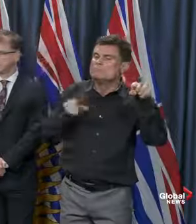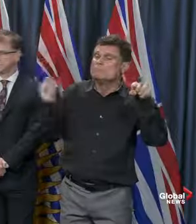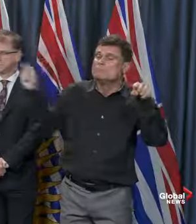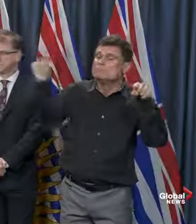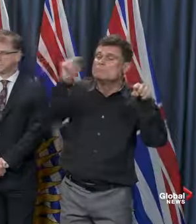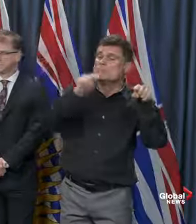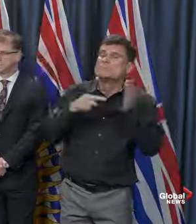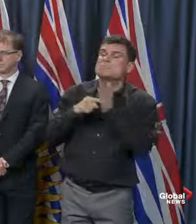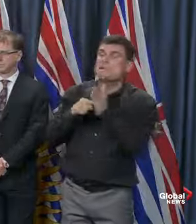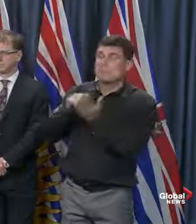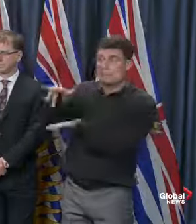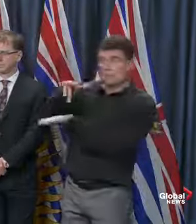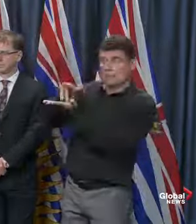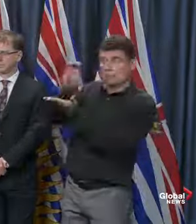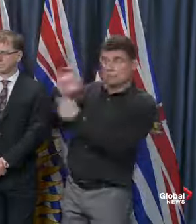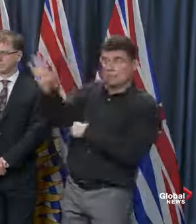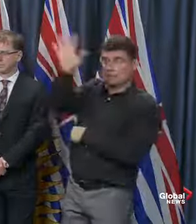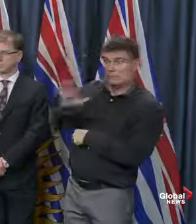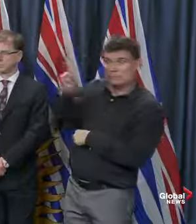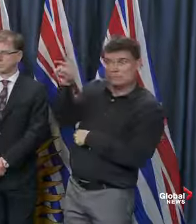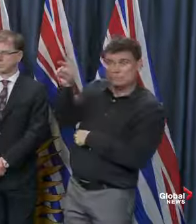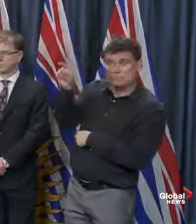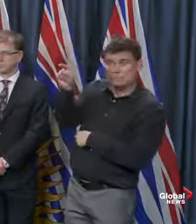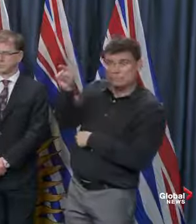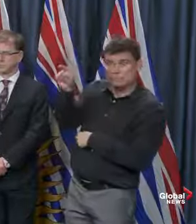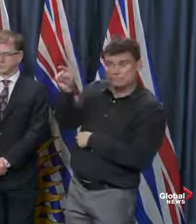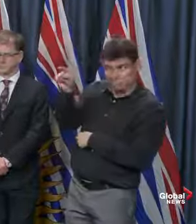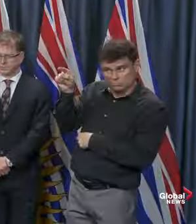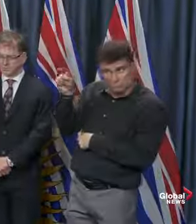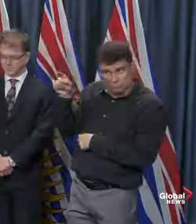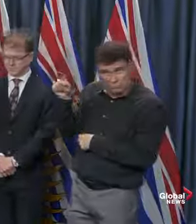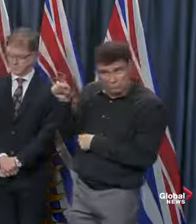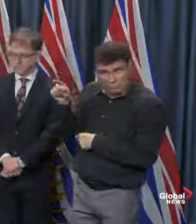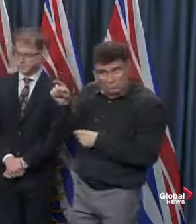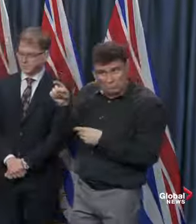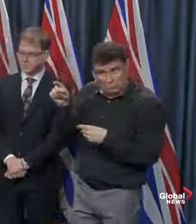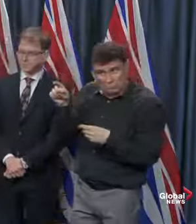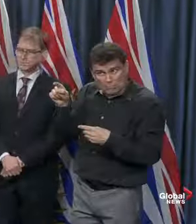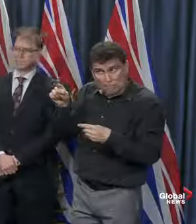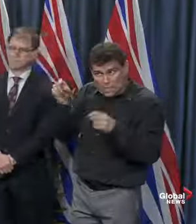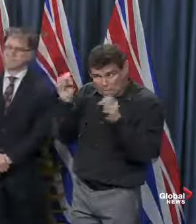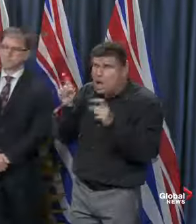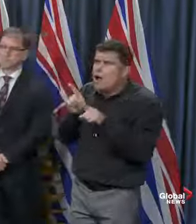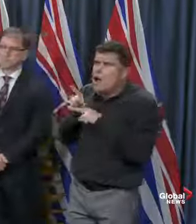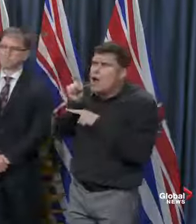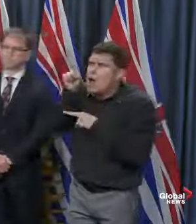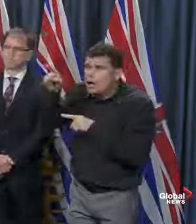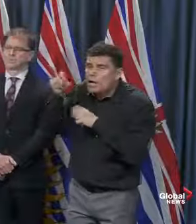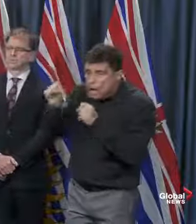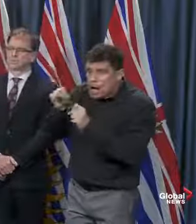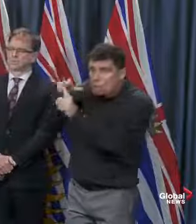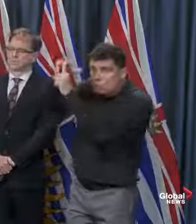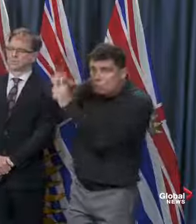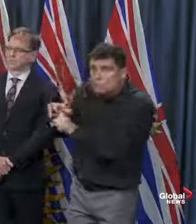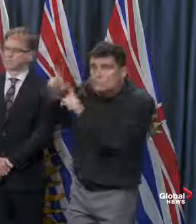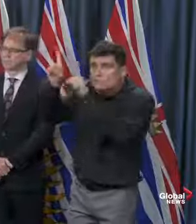difference in capacity to test people? This is about testing between small rural areas and other areas.